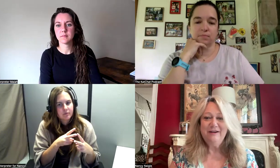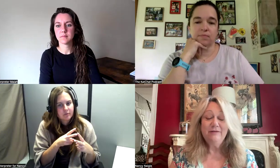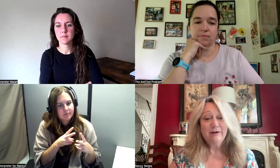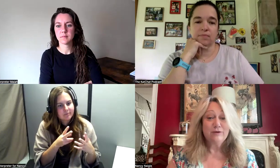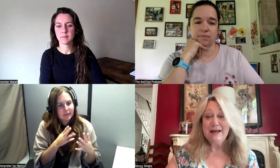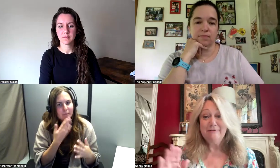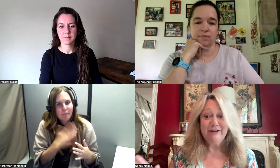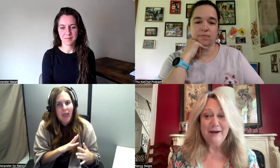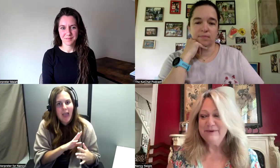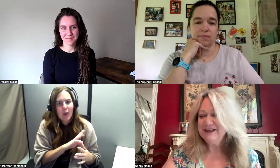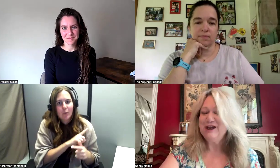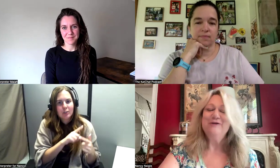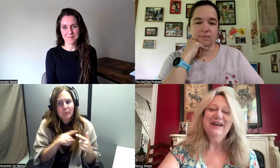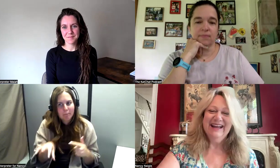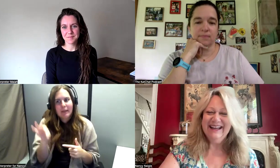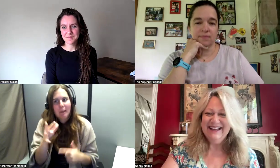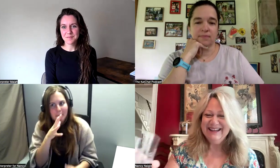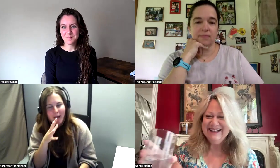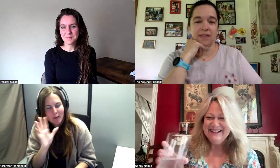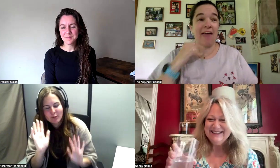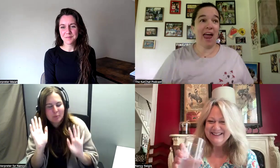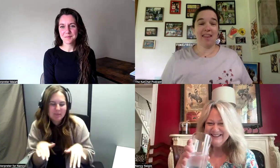home, and that, of course, that didn't fly, but